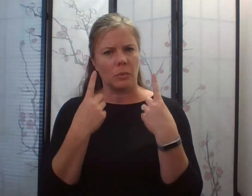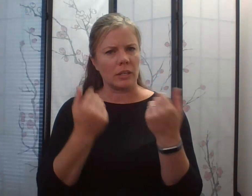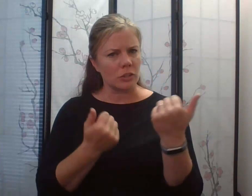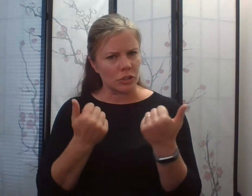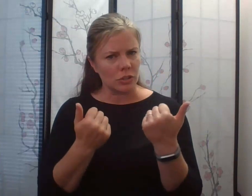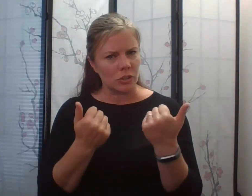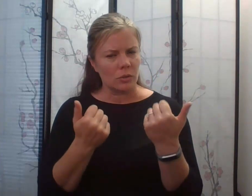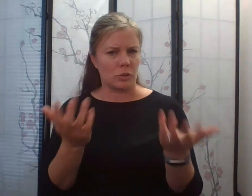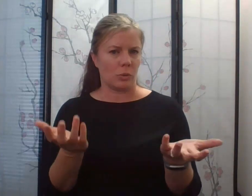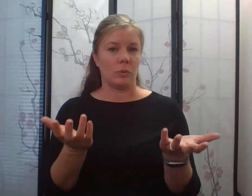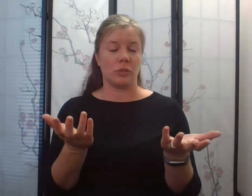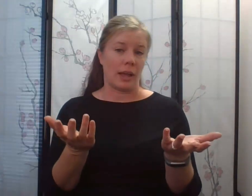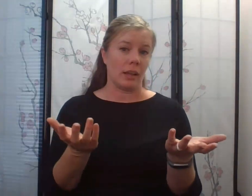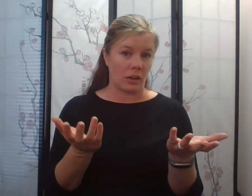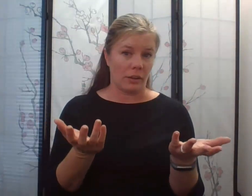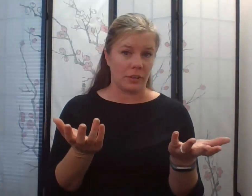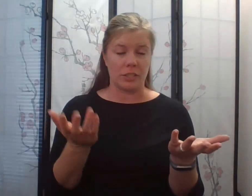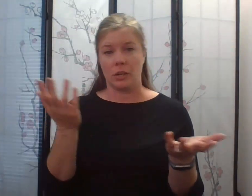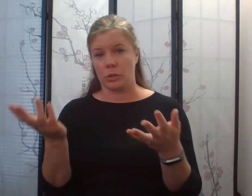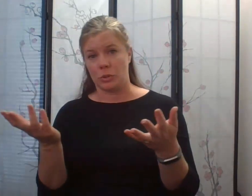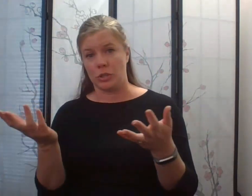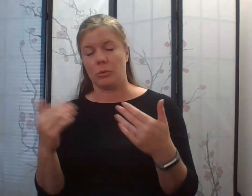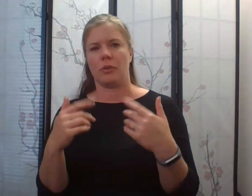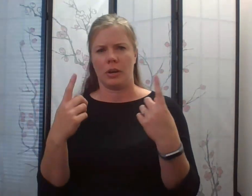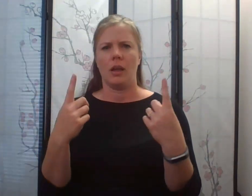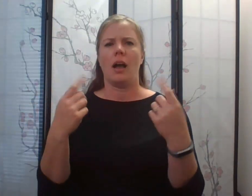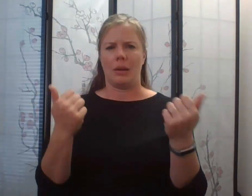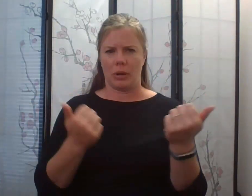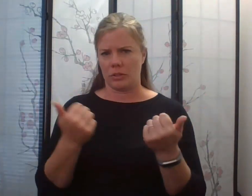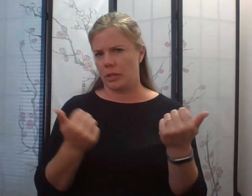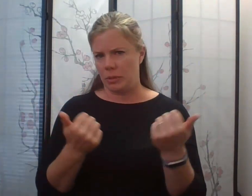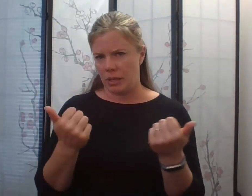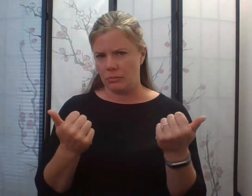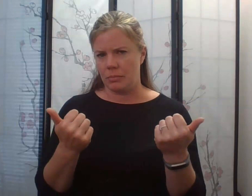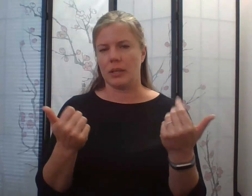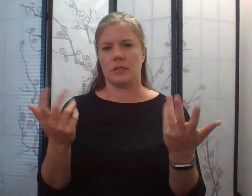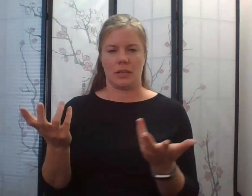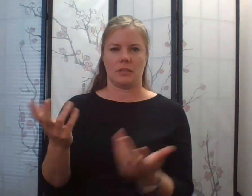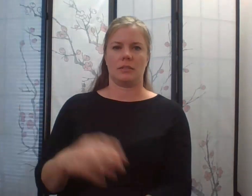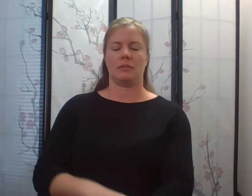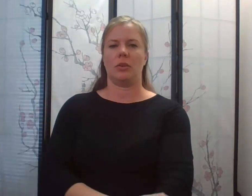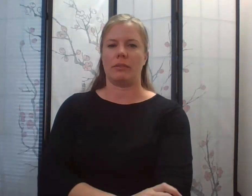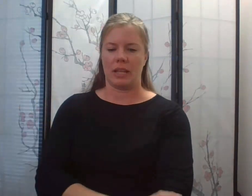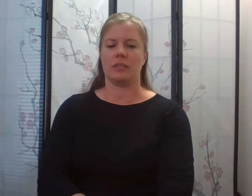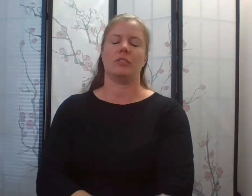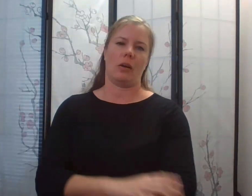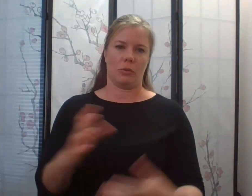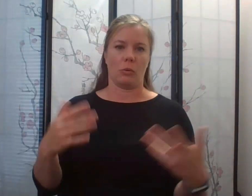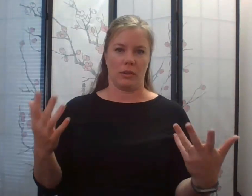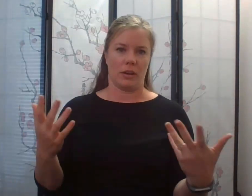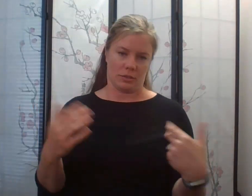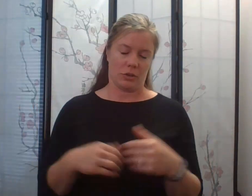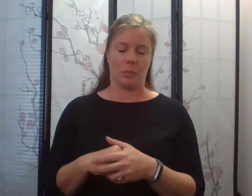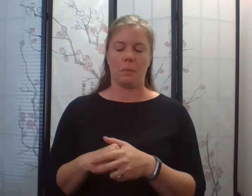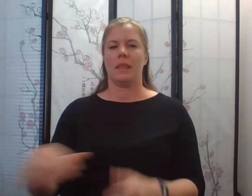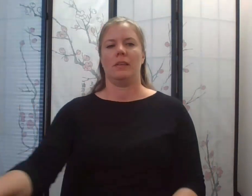okay, so which one would you like, coffee or tea? Which one do you prefer? Eyebrows are going to be down because you have to answer that with